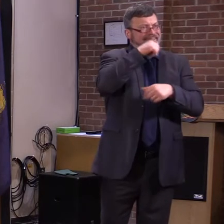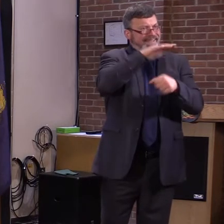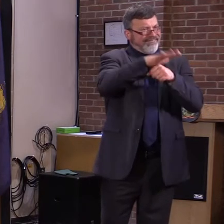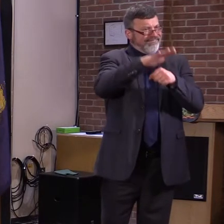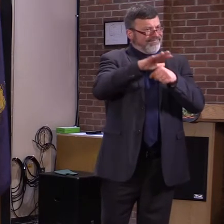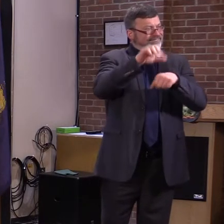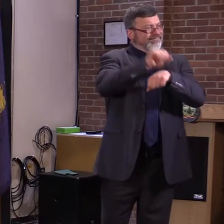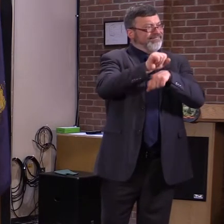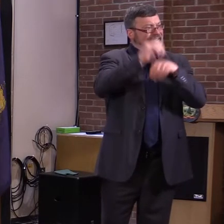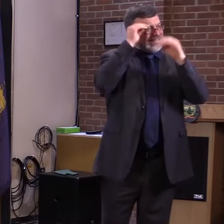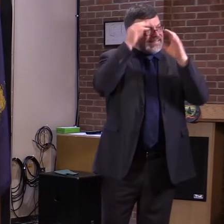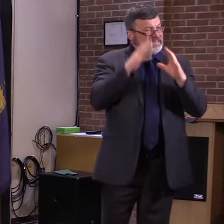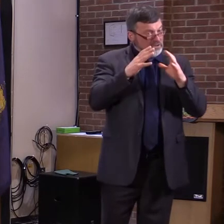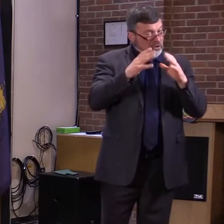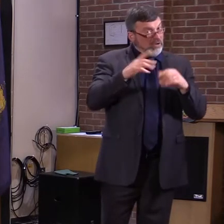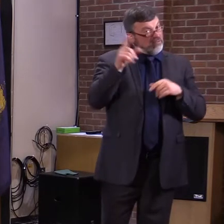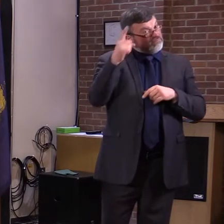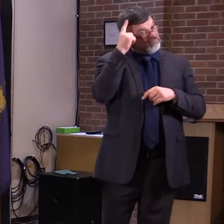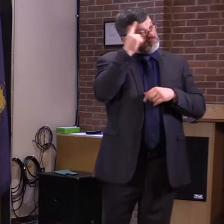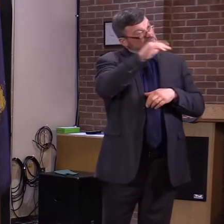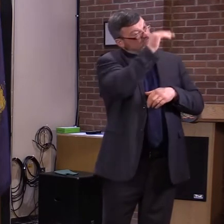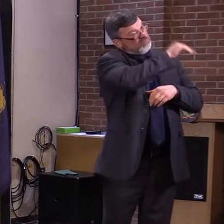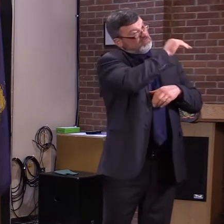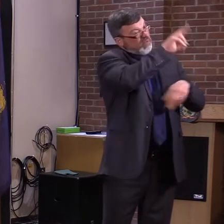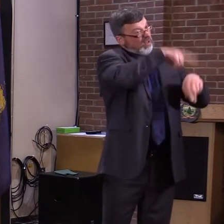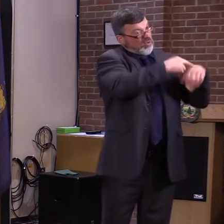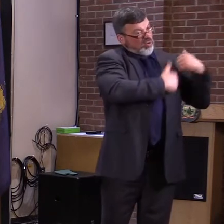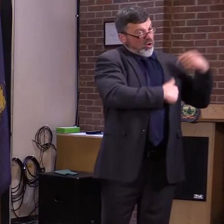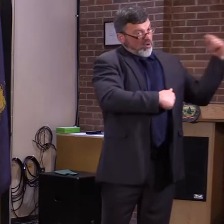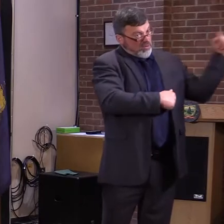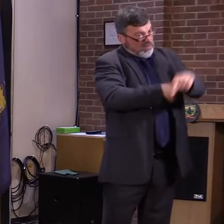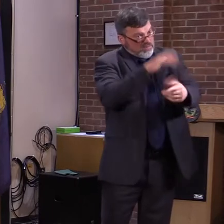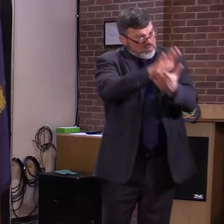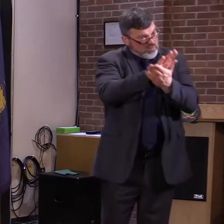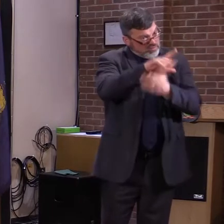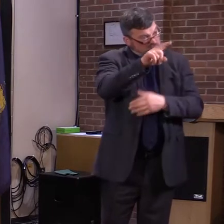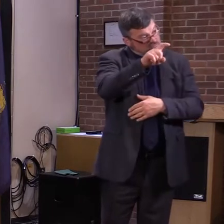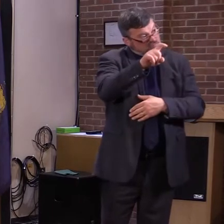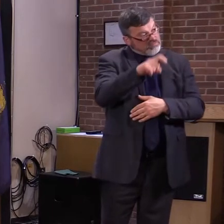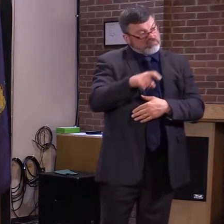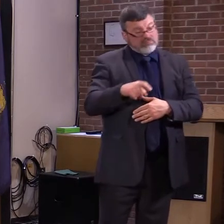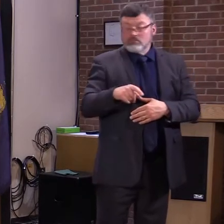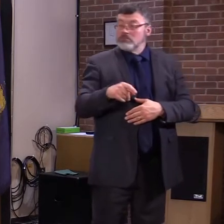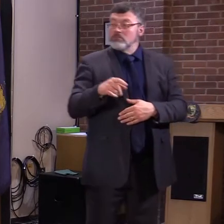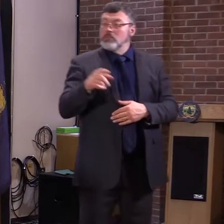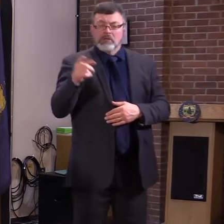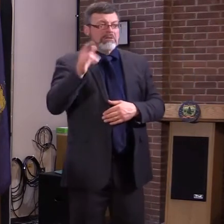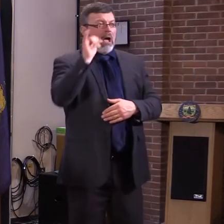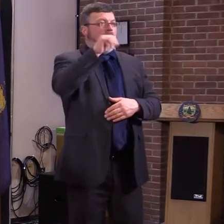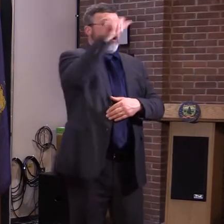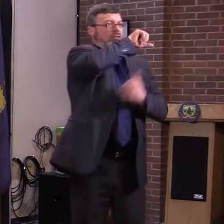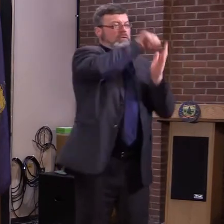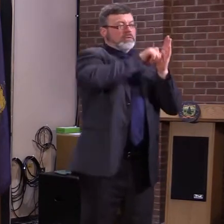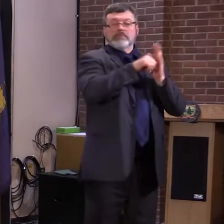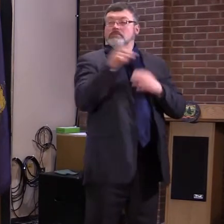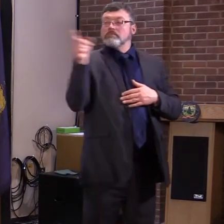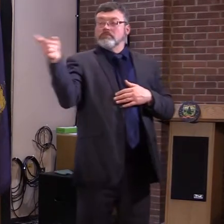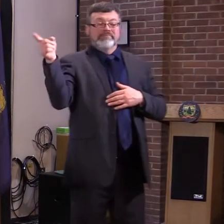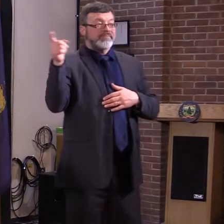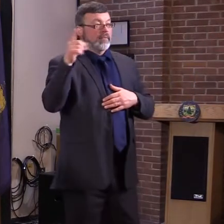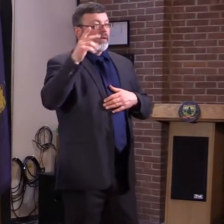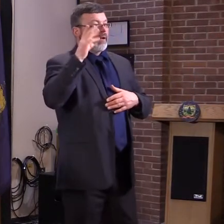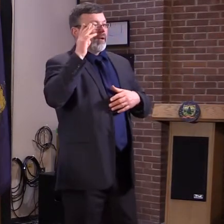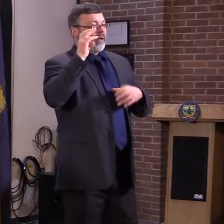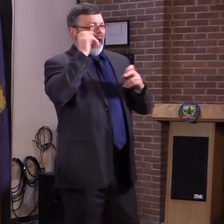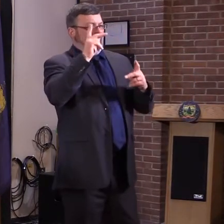members go into schools and do something similar. Do you see that happening in Vermont? Yeah, I don't necessarily. I think, you know, every state